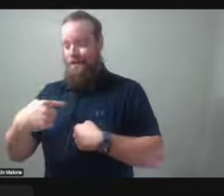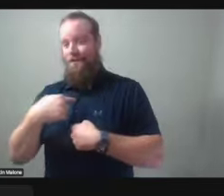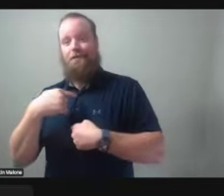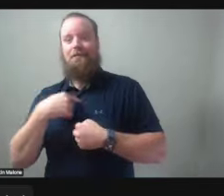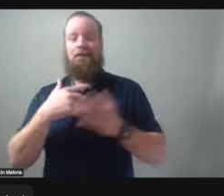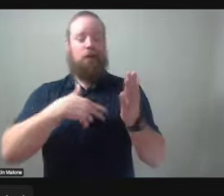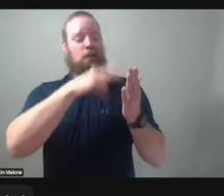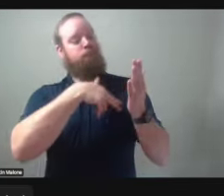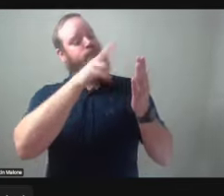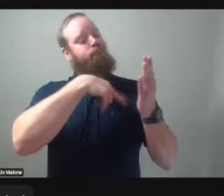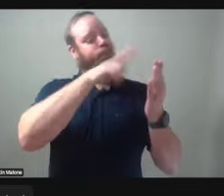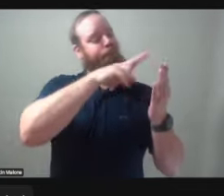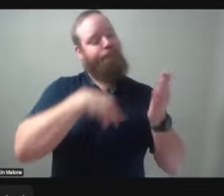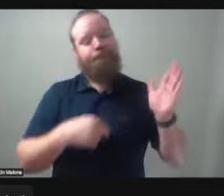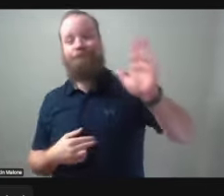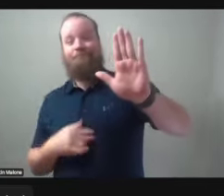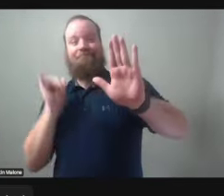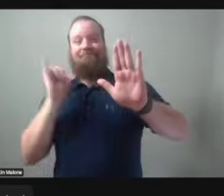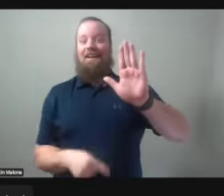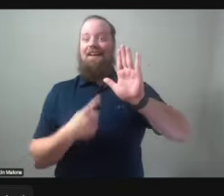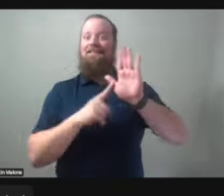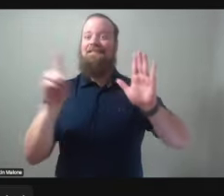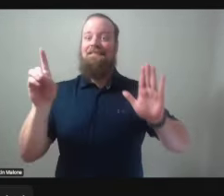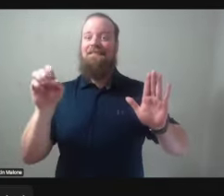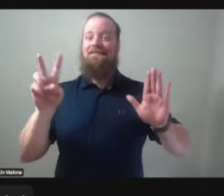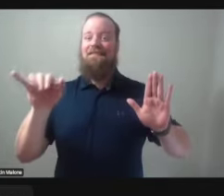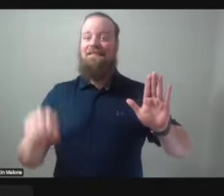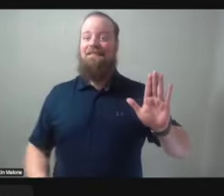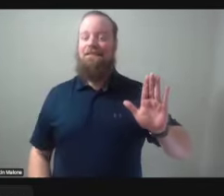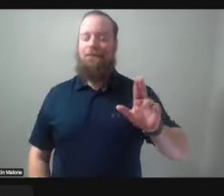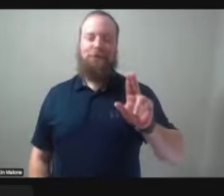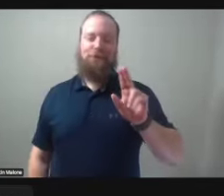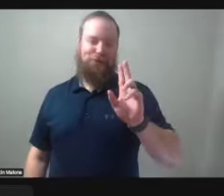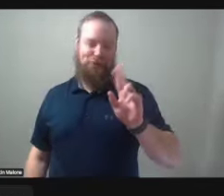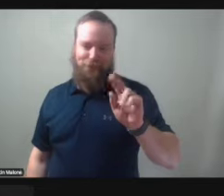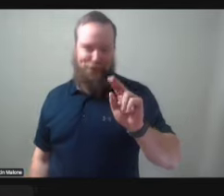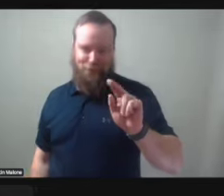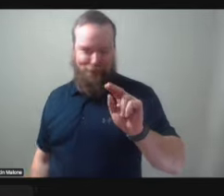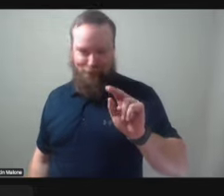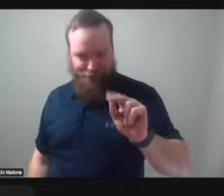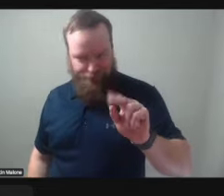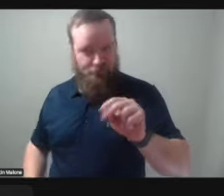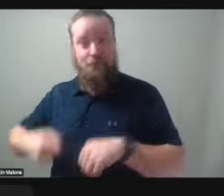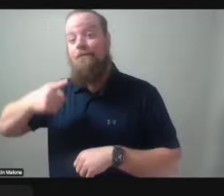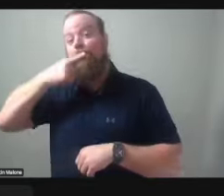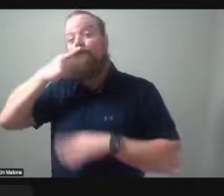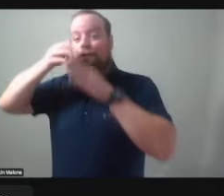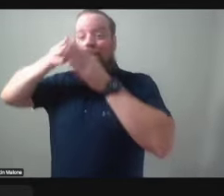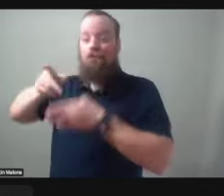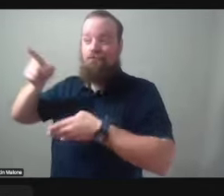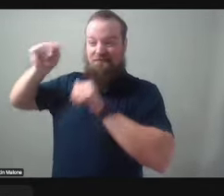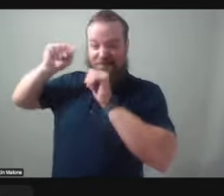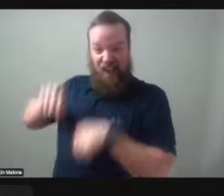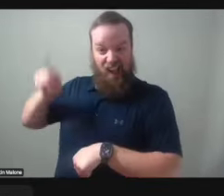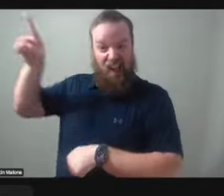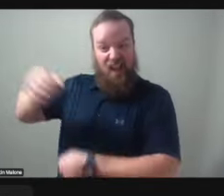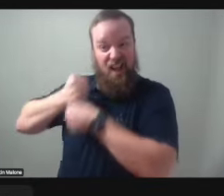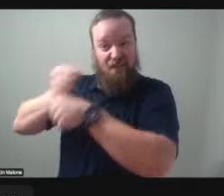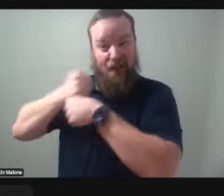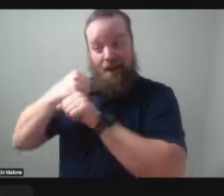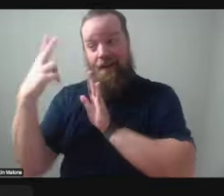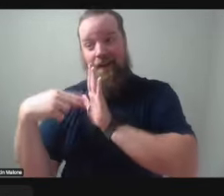back against oppression. So let's say I, as a deaf individual, create a piece of art. Does that automatically make